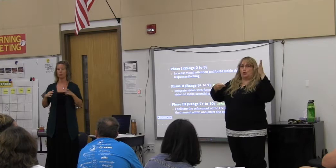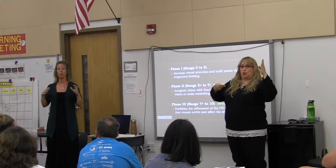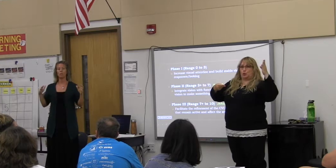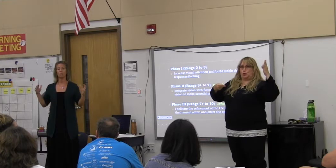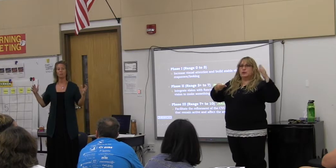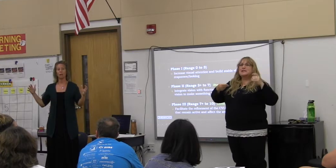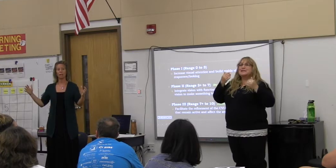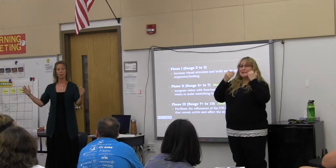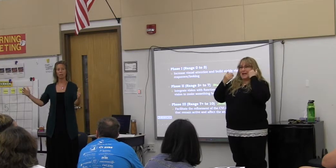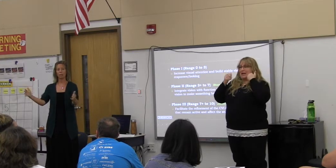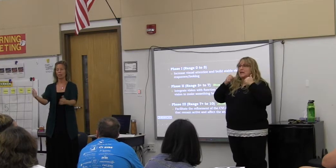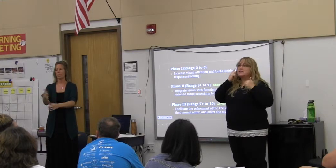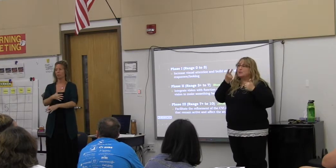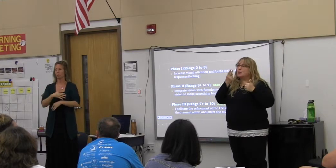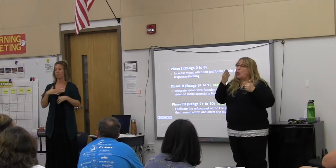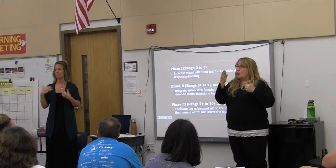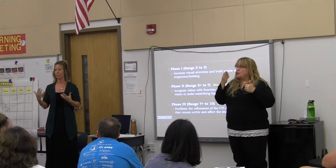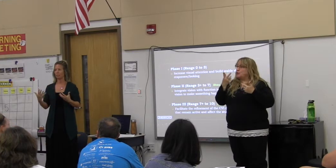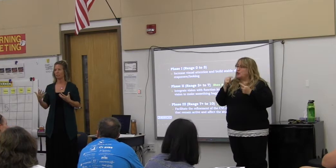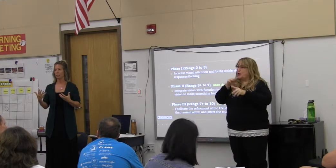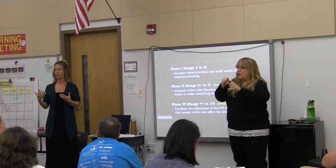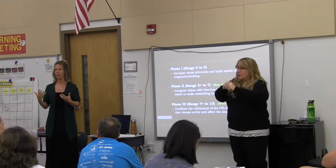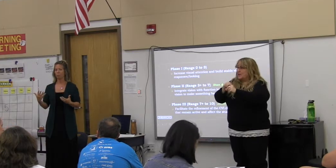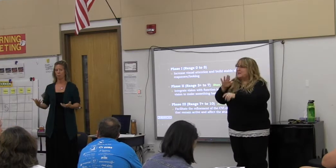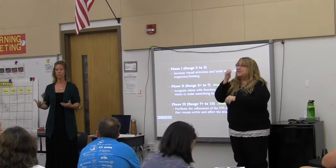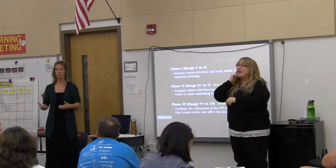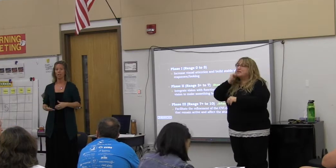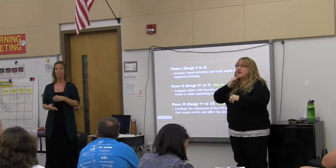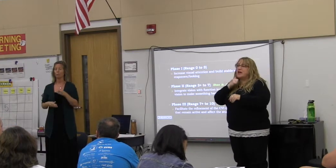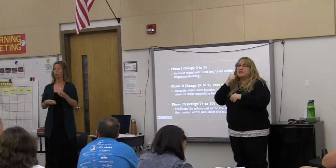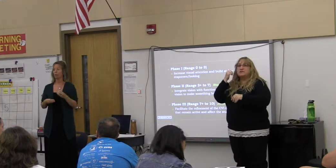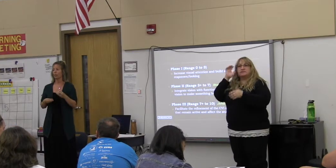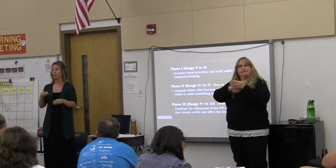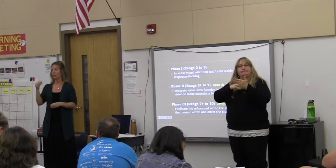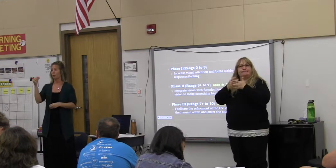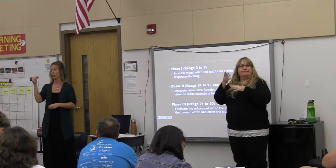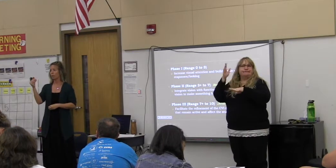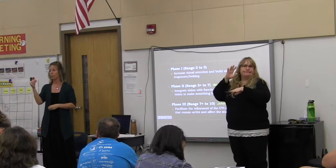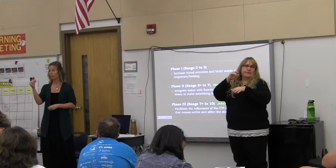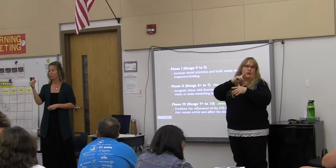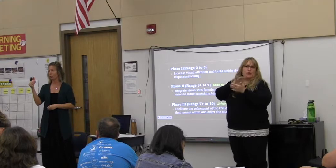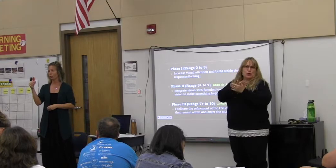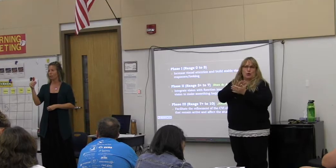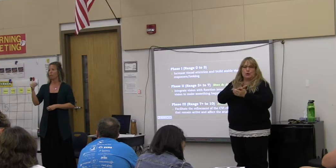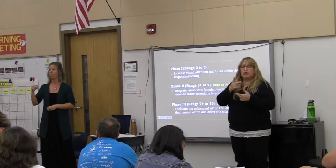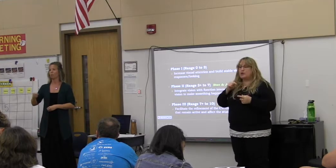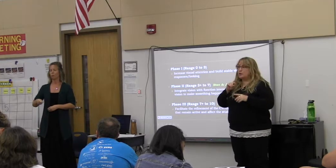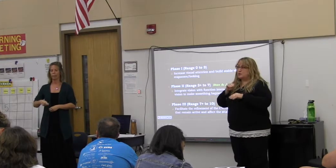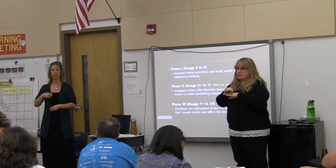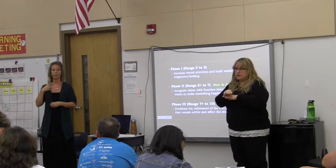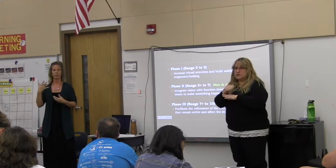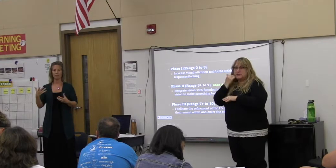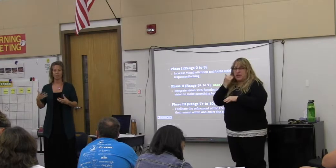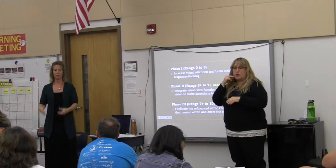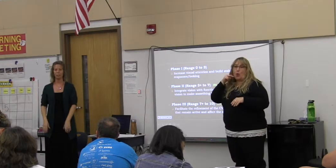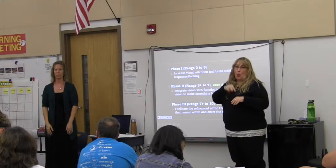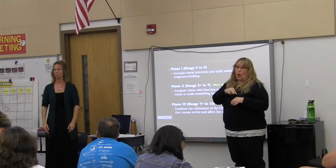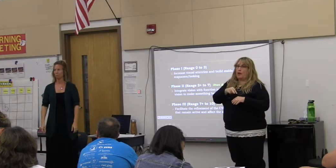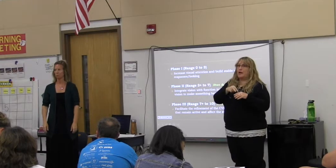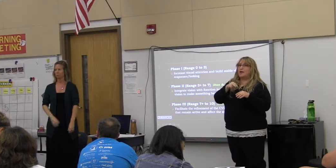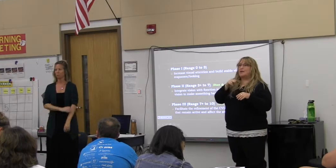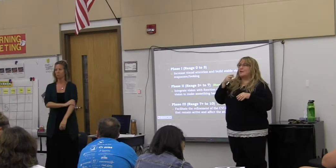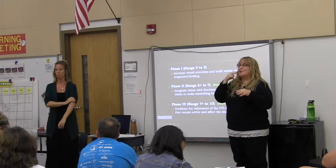to see blue, so we try to incorporate that into his daily routine. So we're trying to get him to look at his spoon before he does a